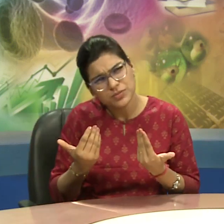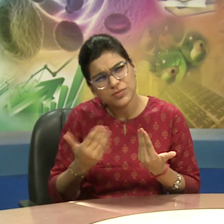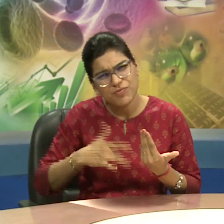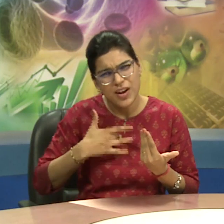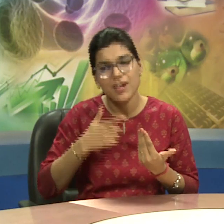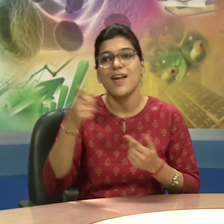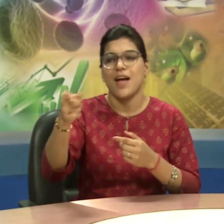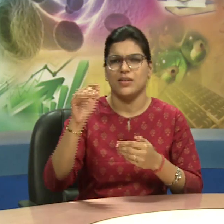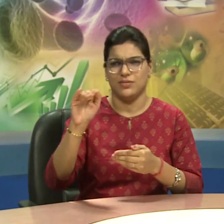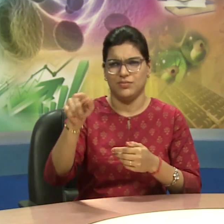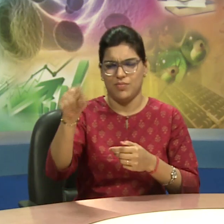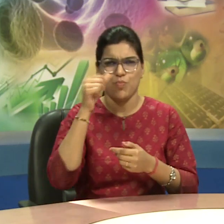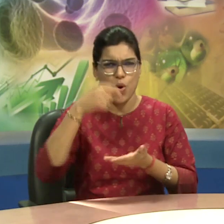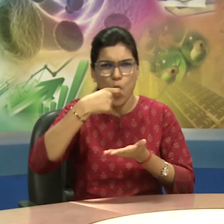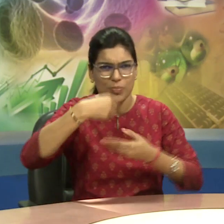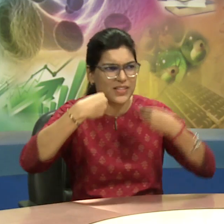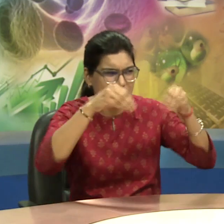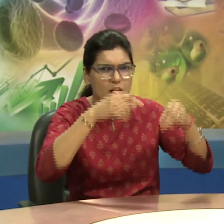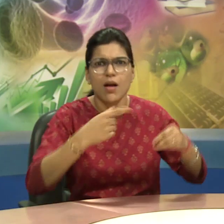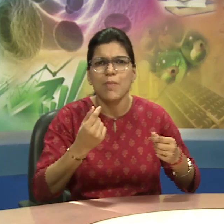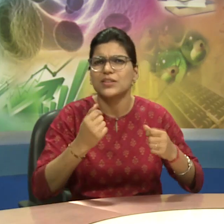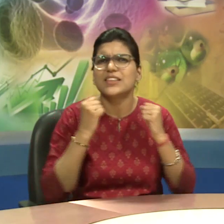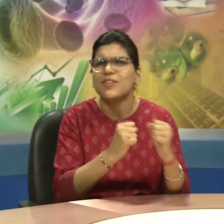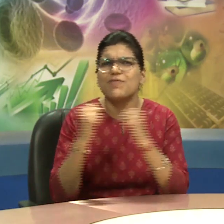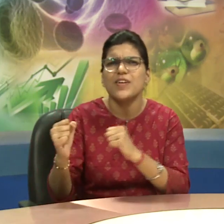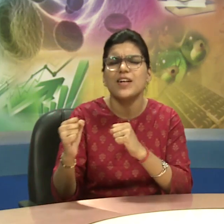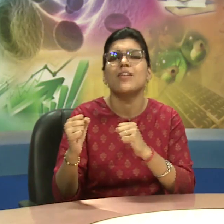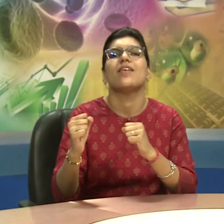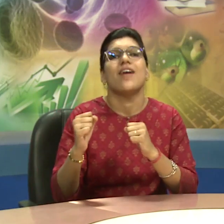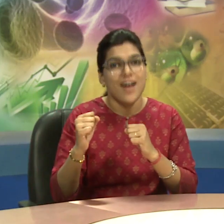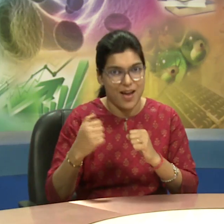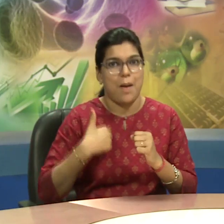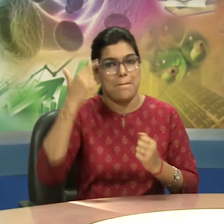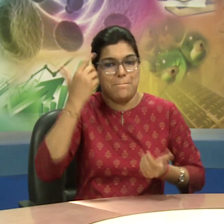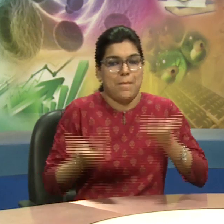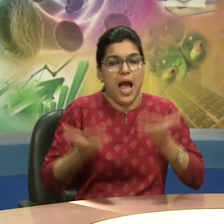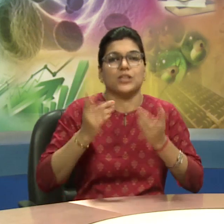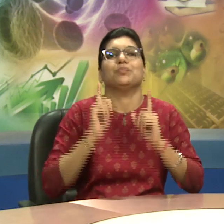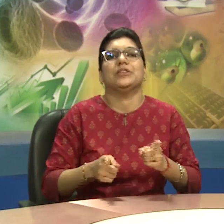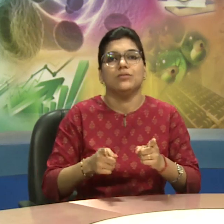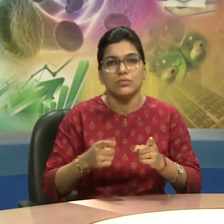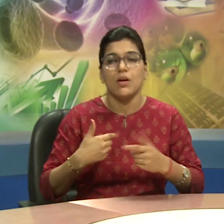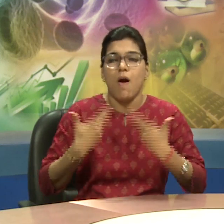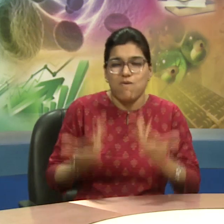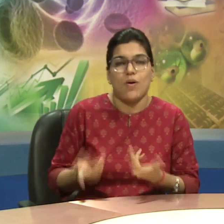compensation you want and you say inappropriate amount. It is not